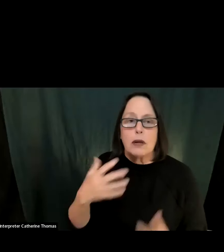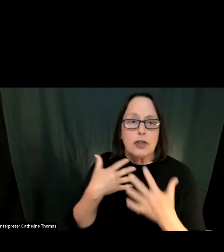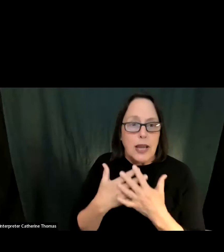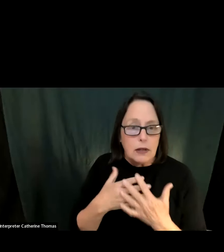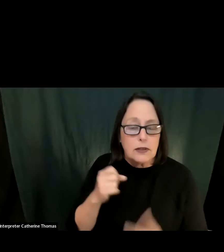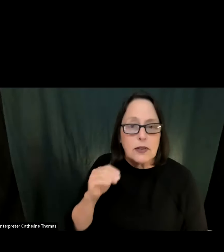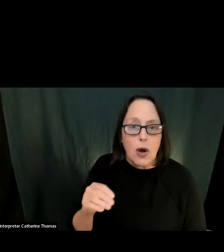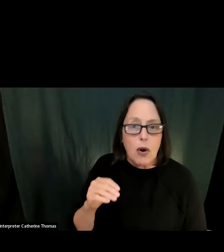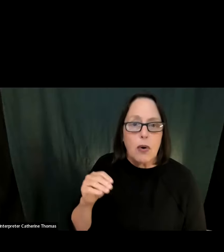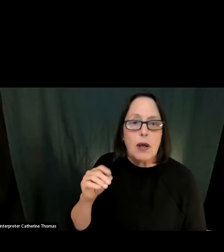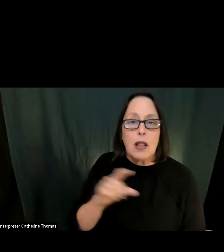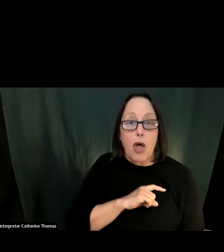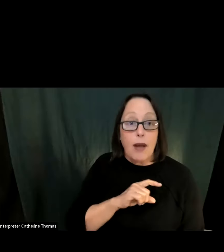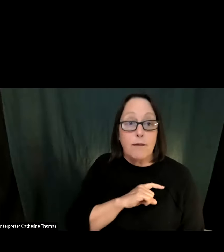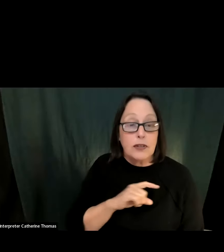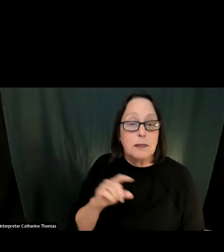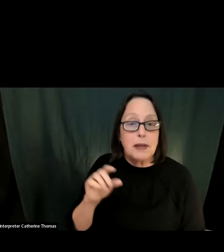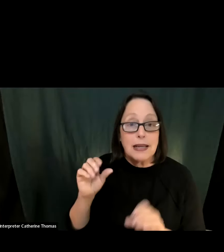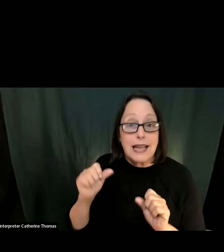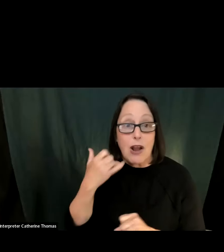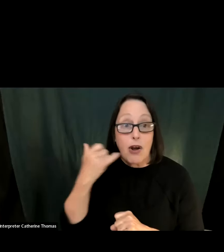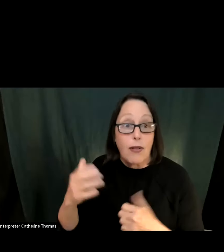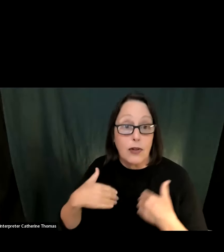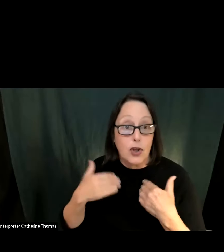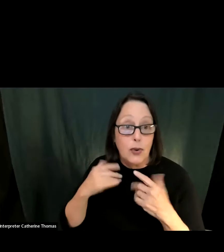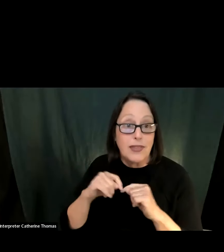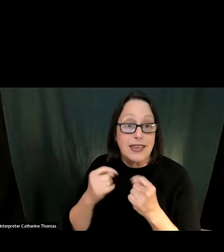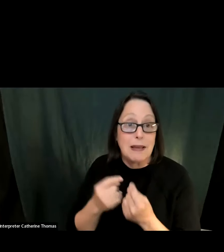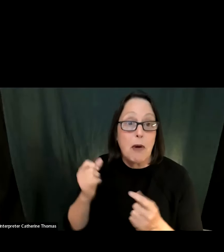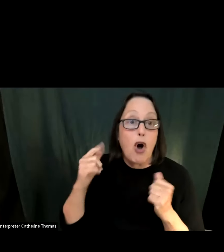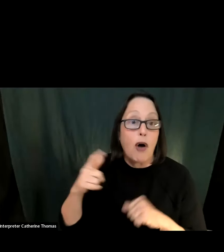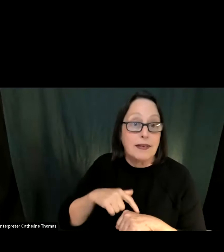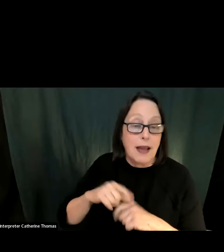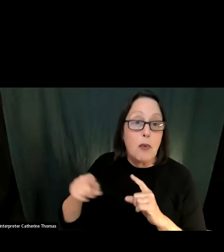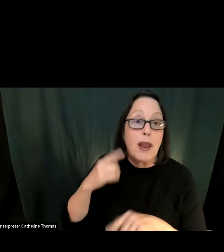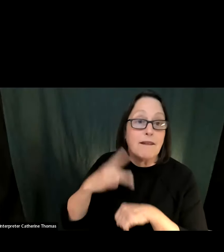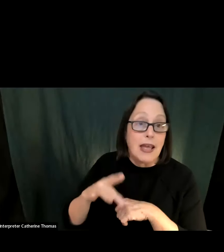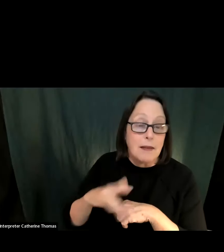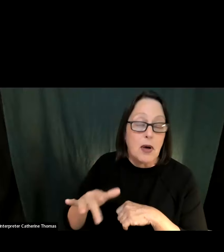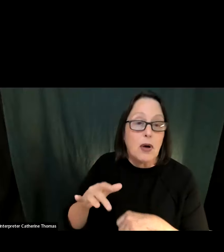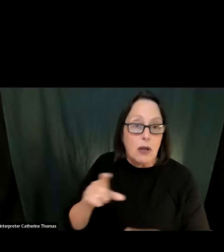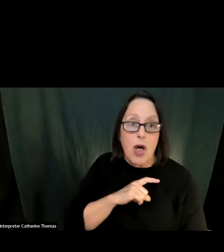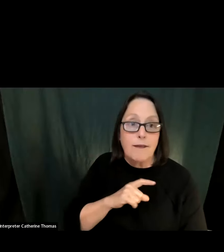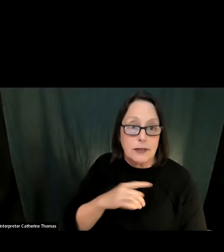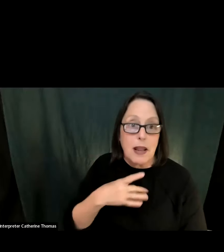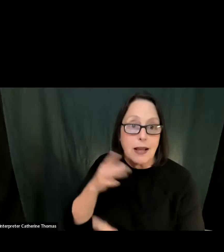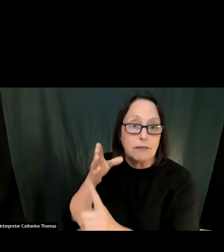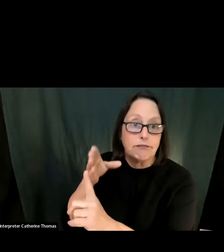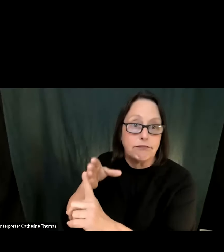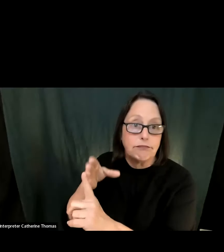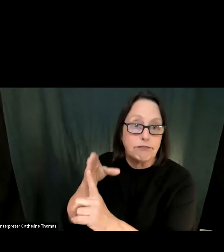MRSS, law enforcement calls the youth team all the time. So thanks for sharing that.